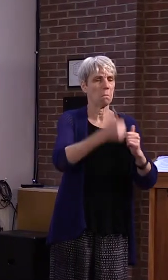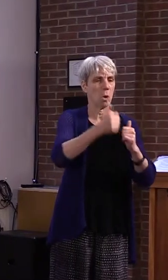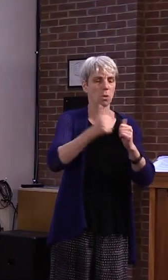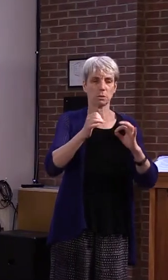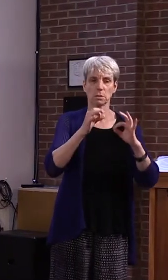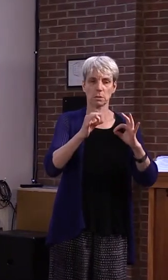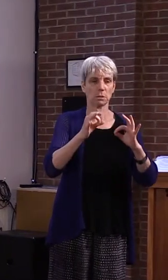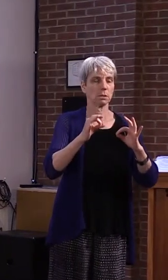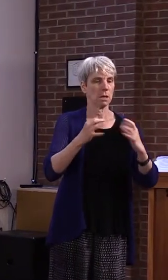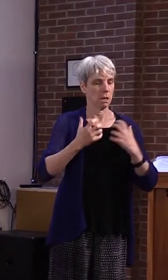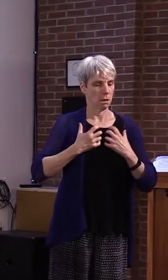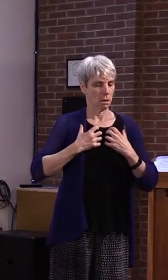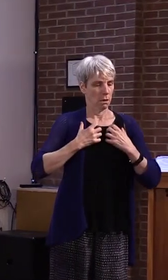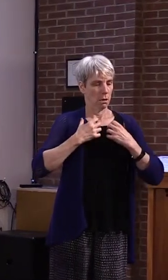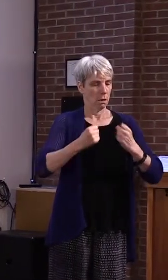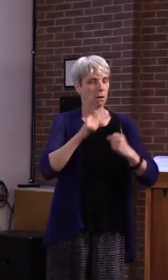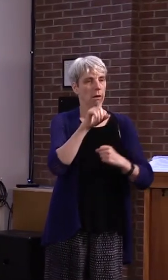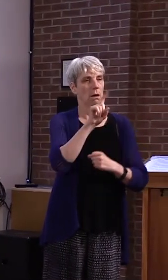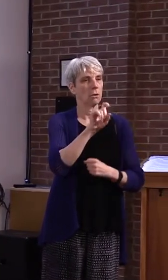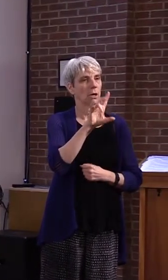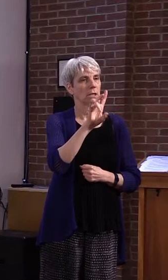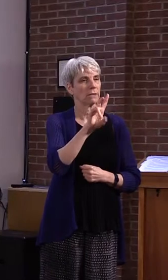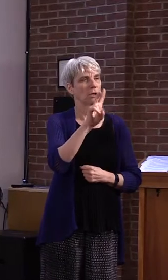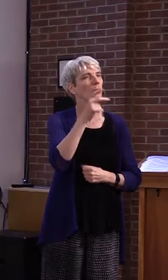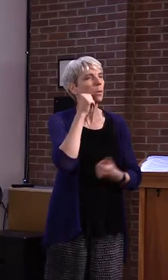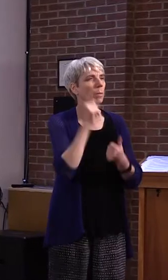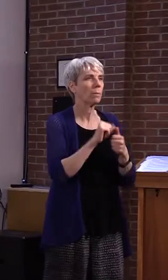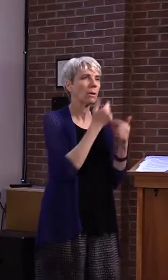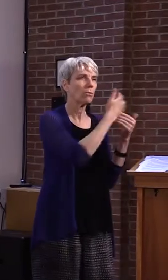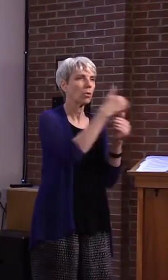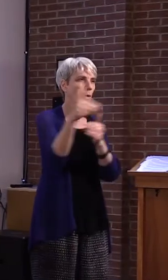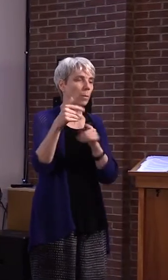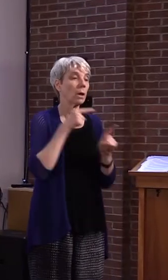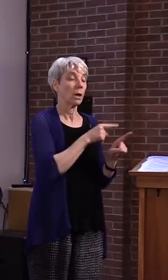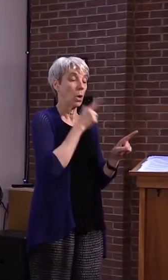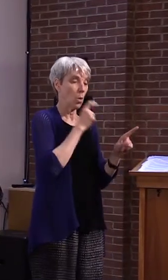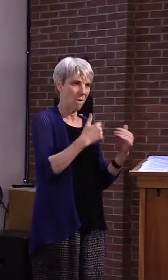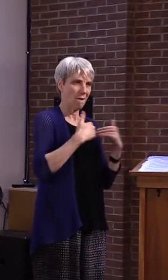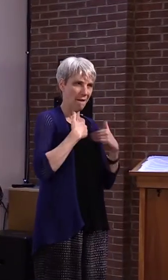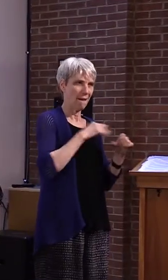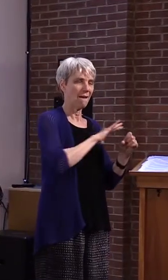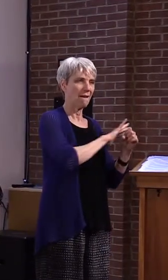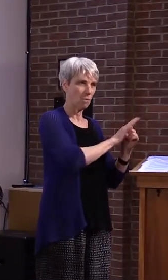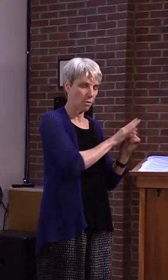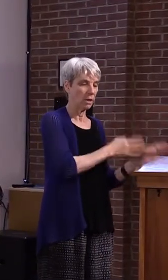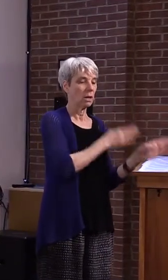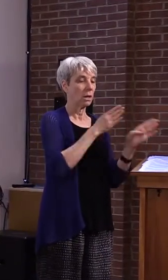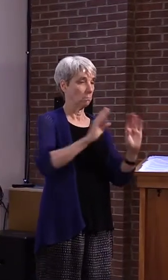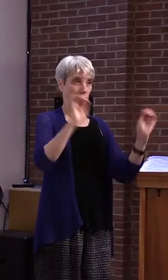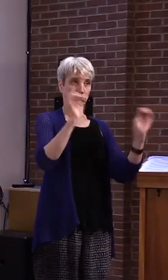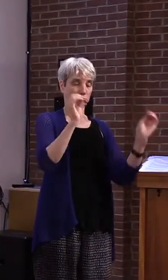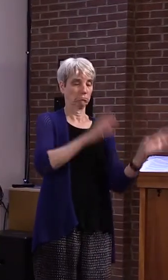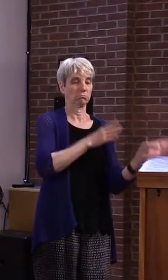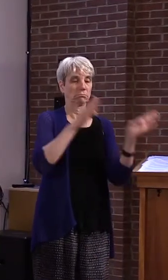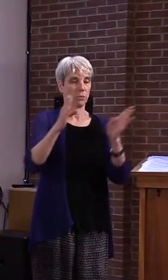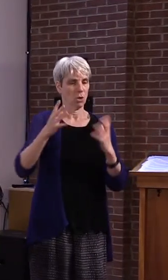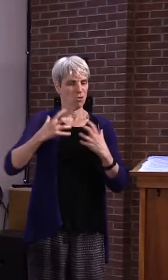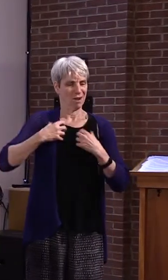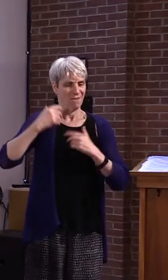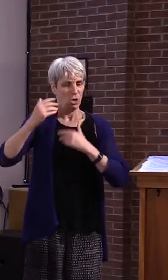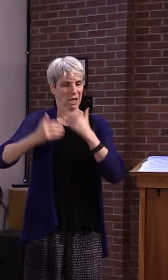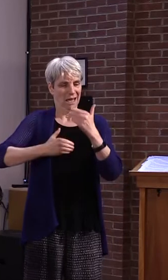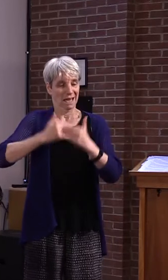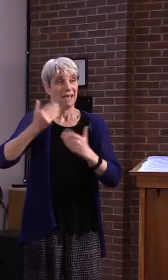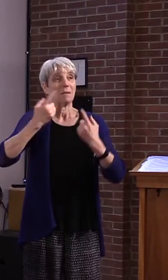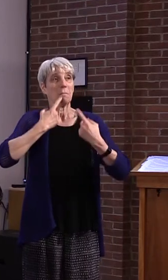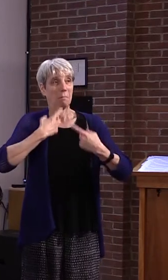is 172. We have three pods down there. We have positives, we have negatives, and we have in recovery, and those three